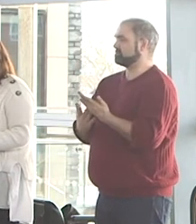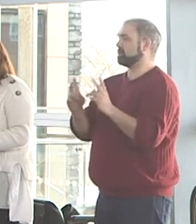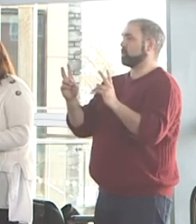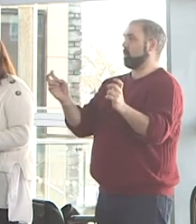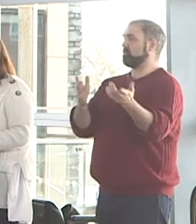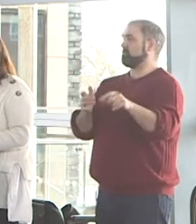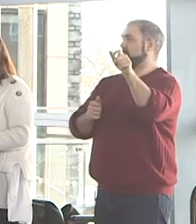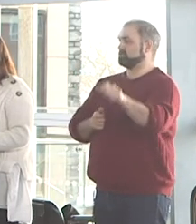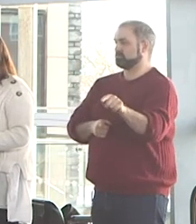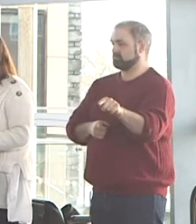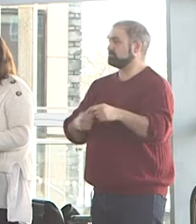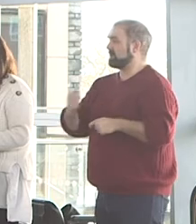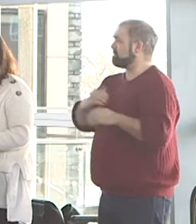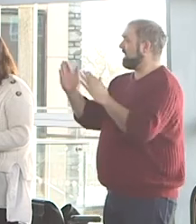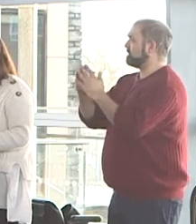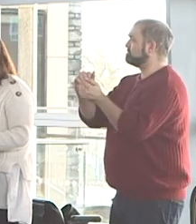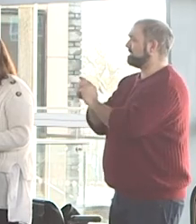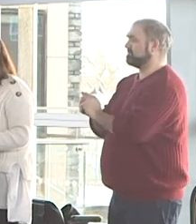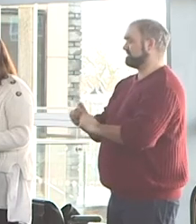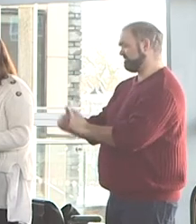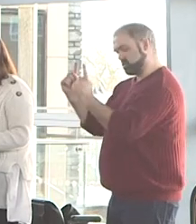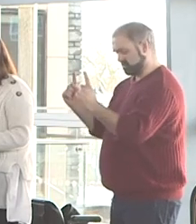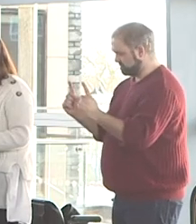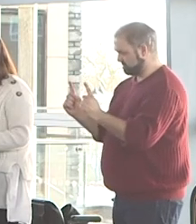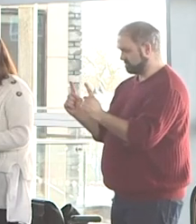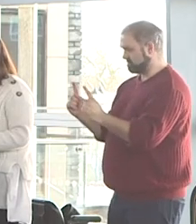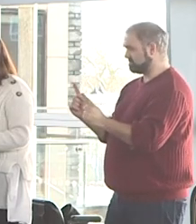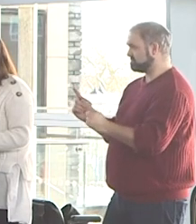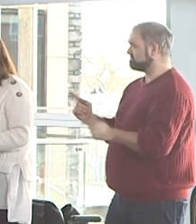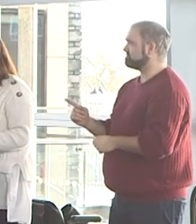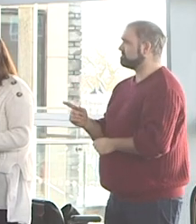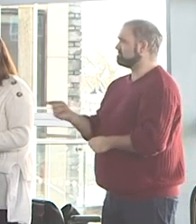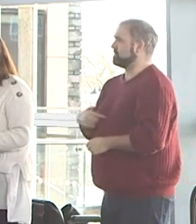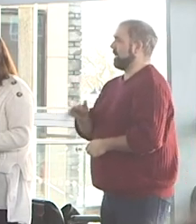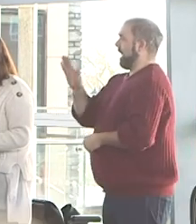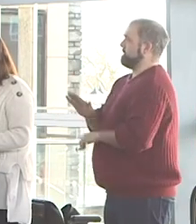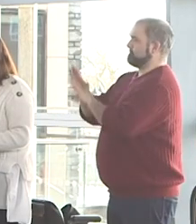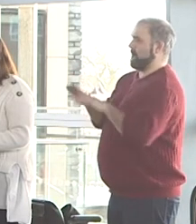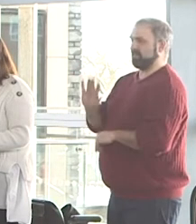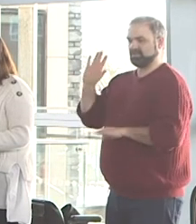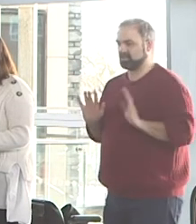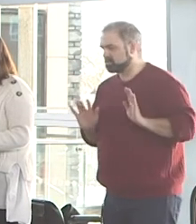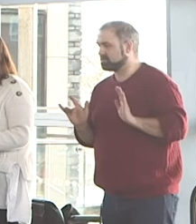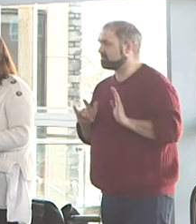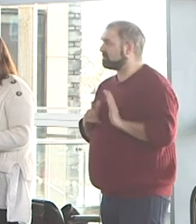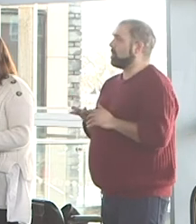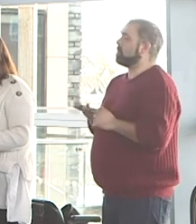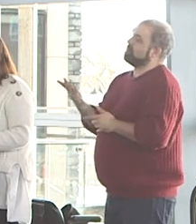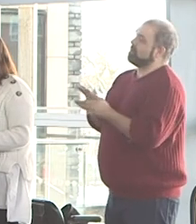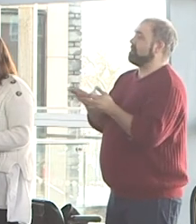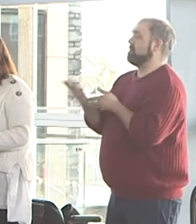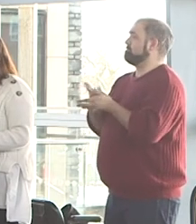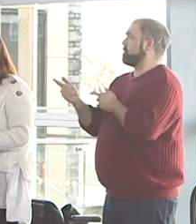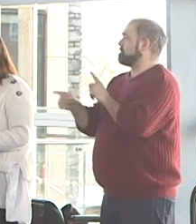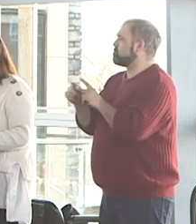quote, "My housemates were very indifferent. We just said hi and bye, and occasionally we chat about the process of